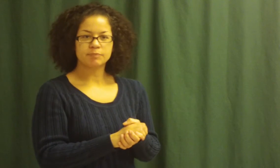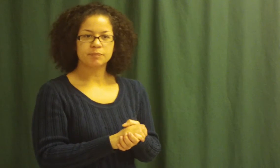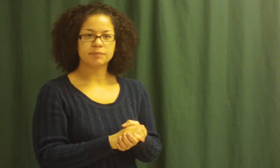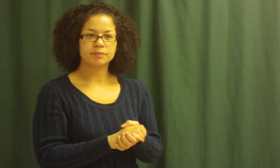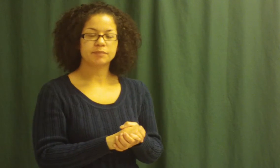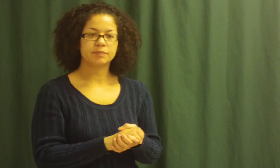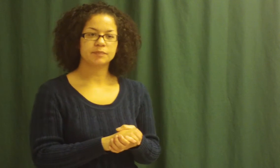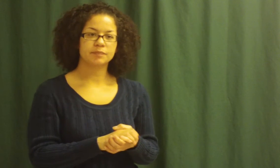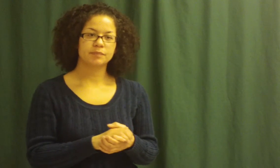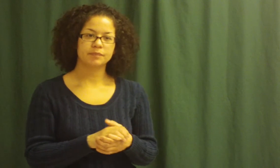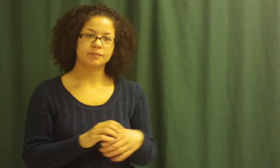universals,